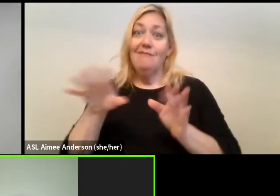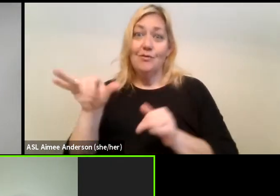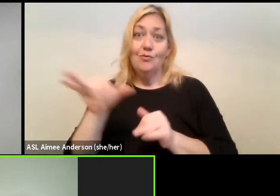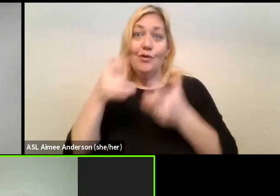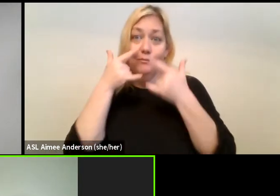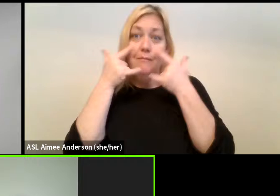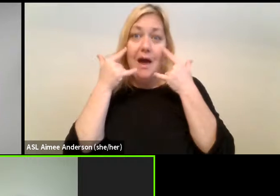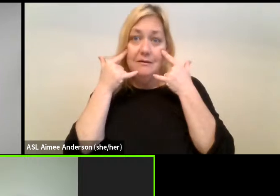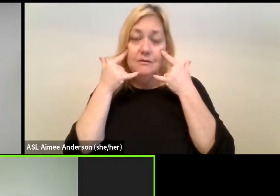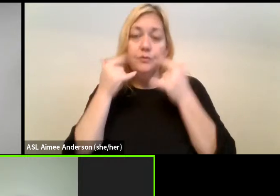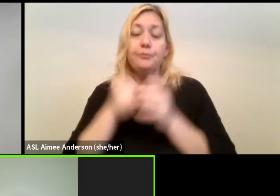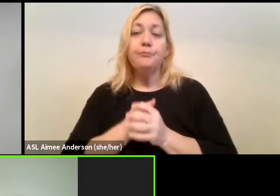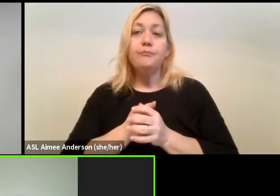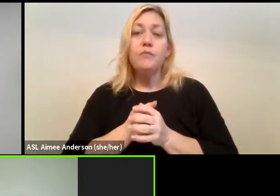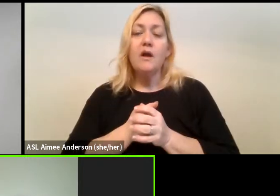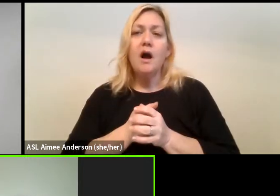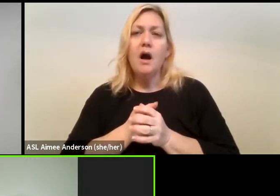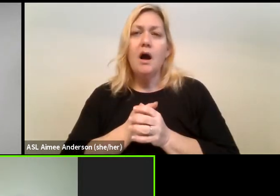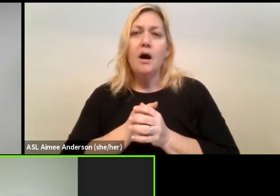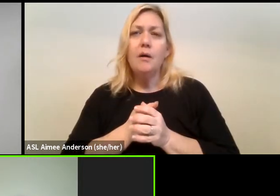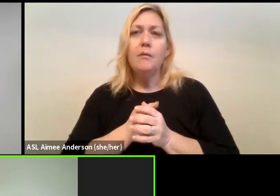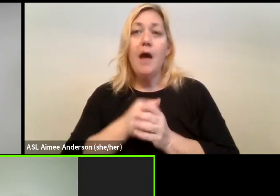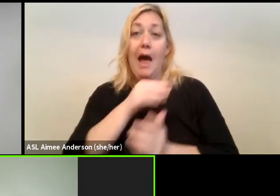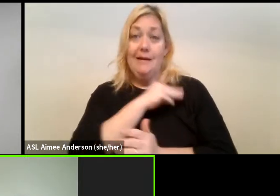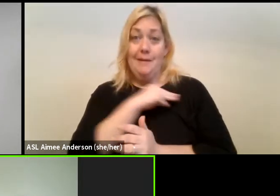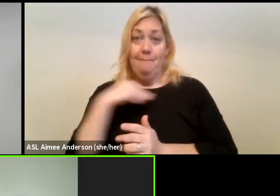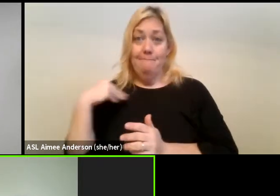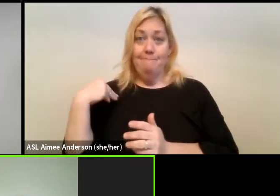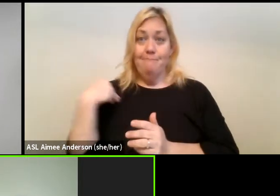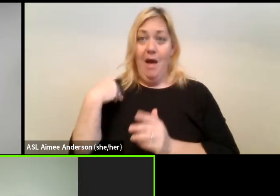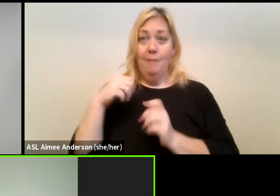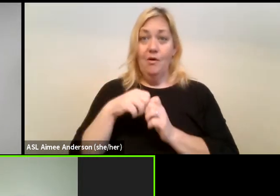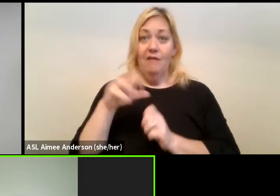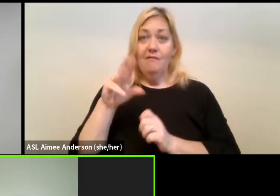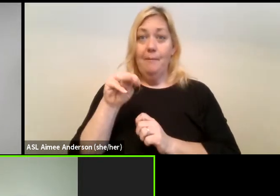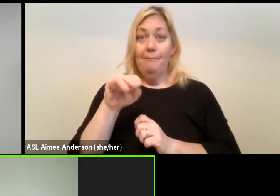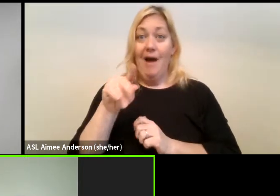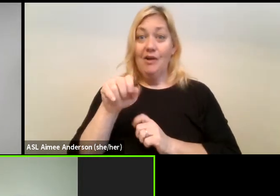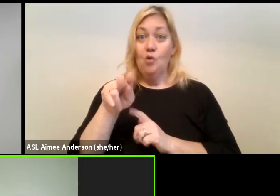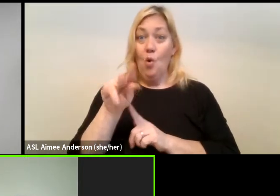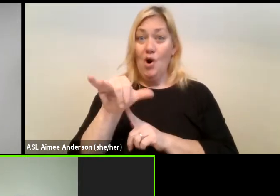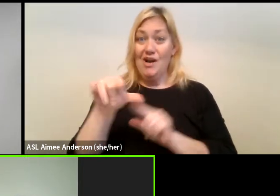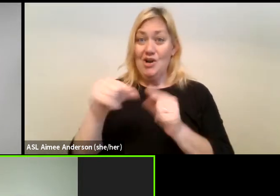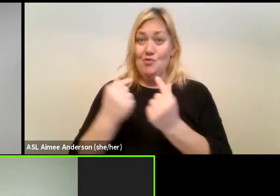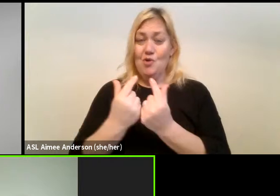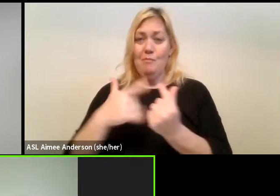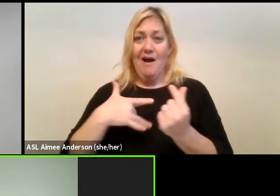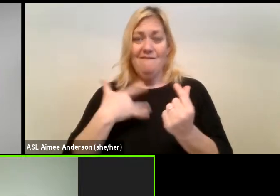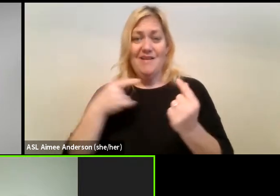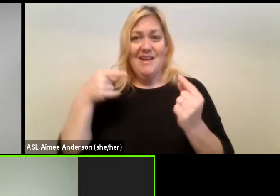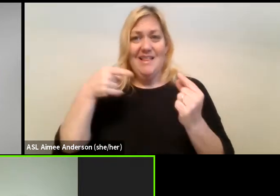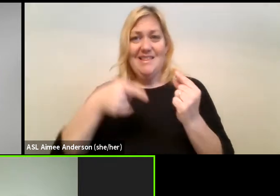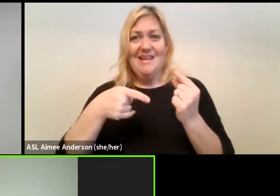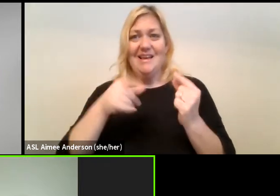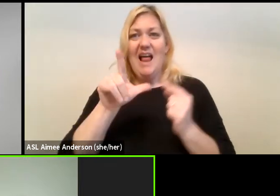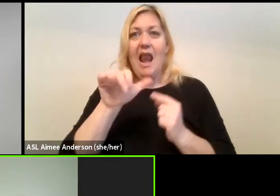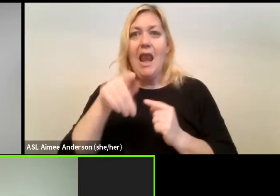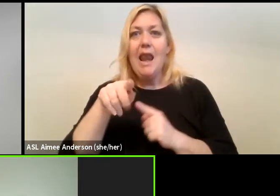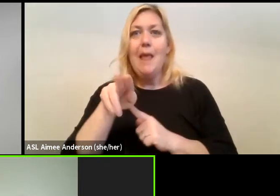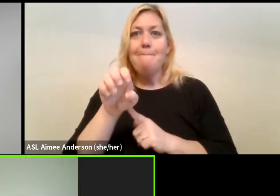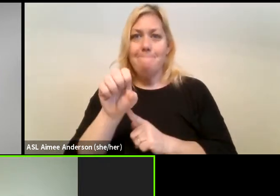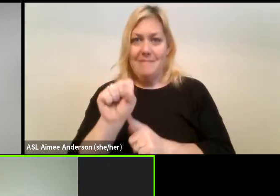masking. As a member of a marginalized minority, I feel like this is a litmus test of where our